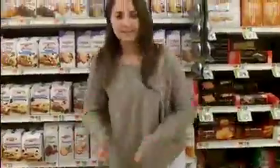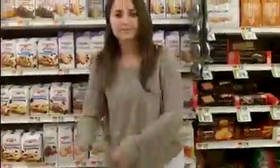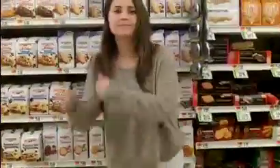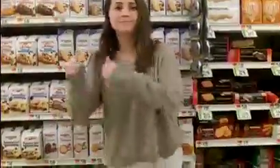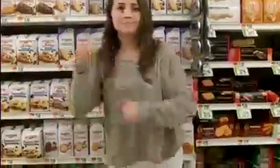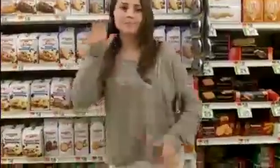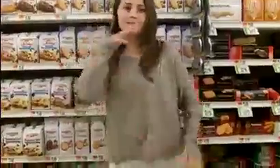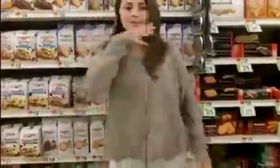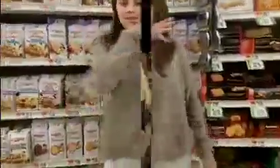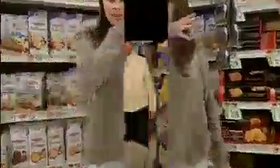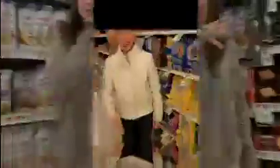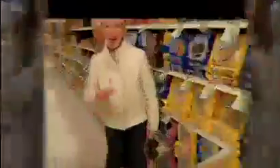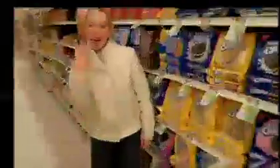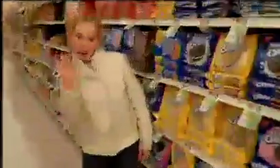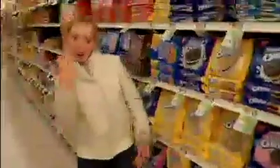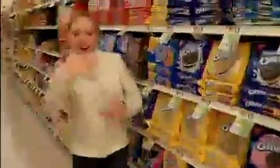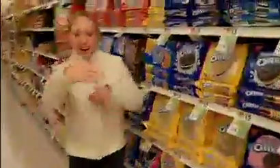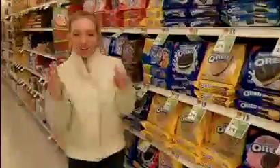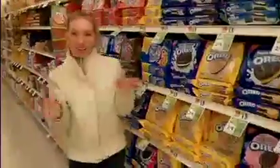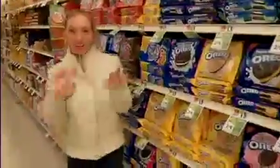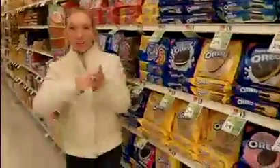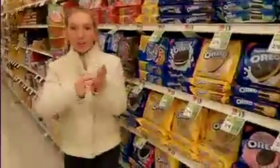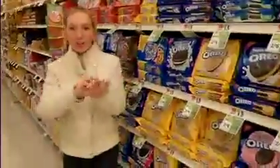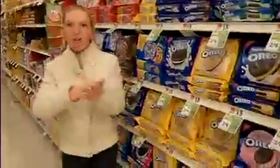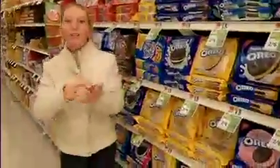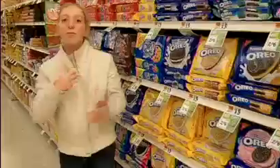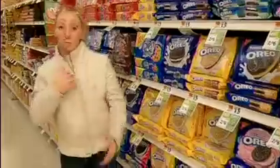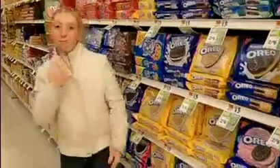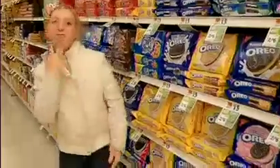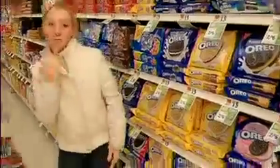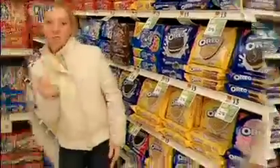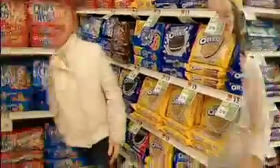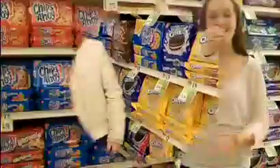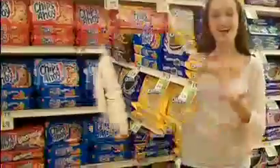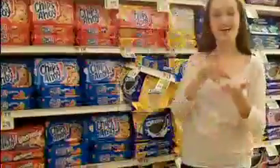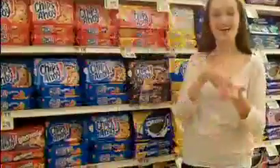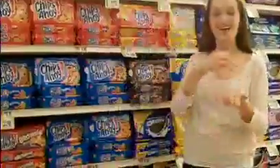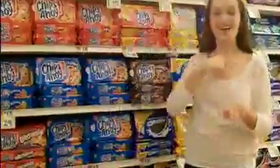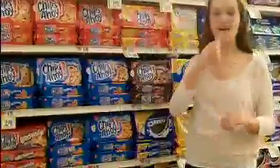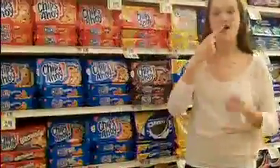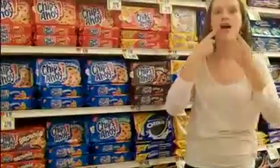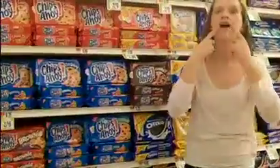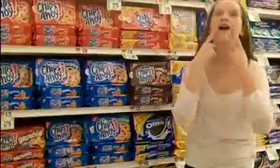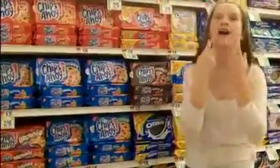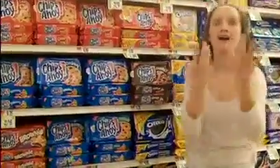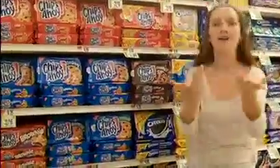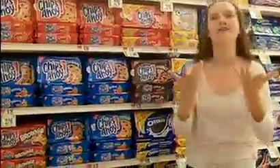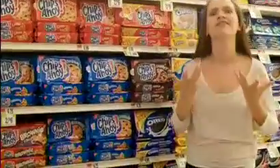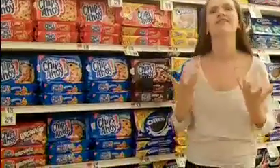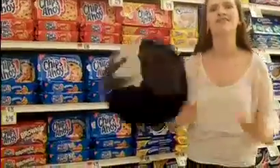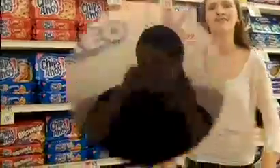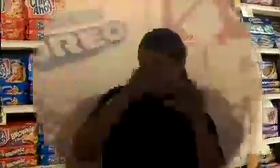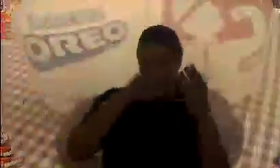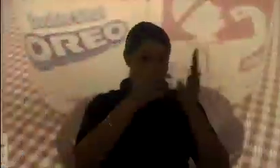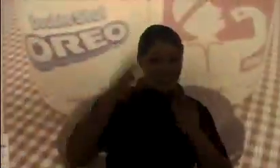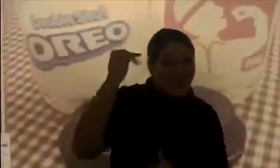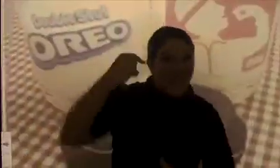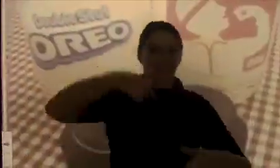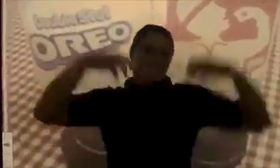me up on Pepperidge Farm. With a full-sided cookie, that's my lucky charm. Popped cookie, I'm sweating. Double stuff, so I'm flexing.